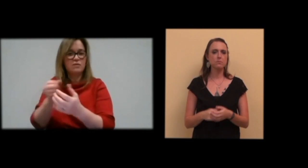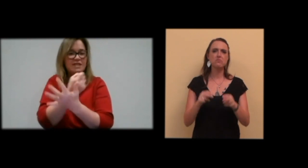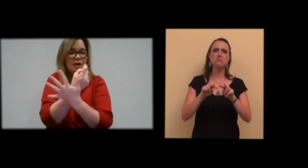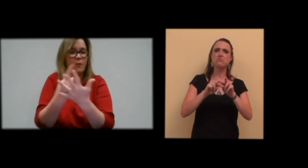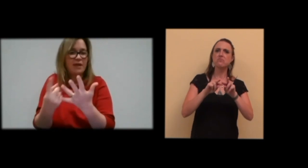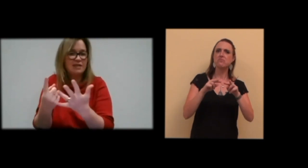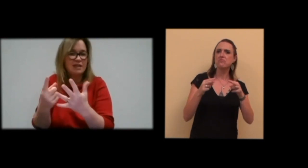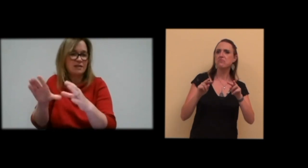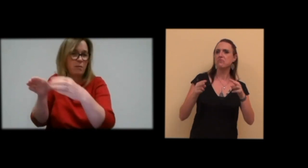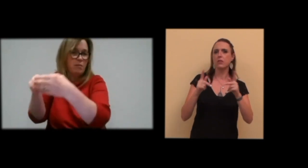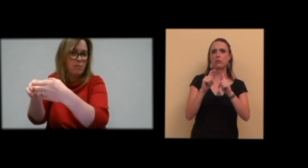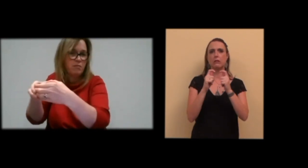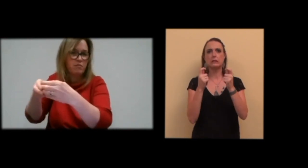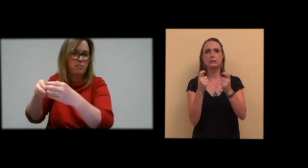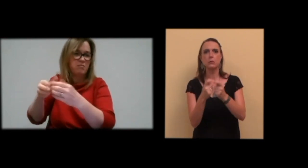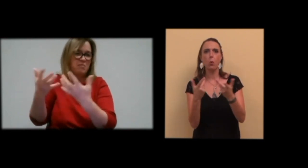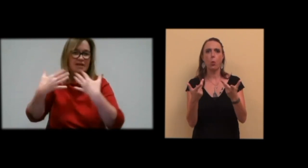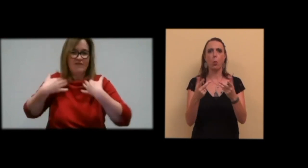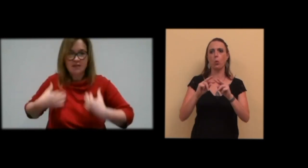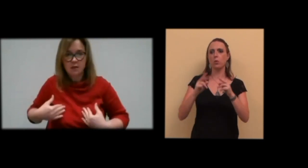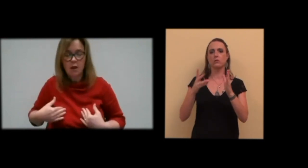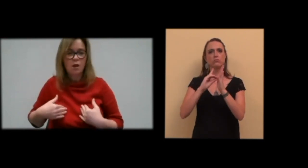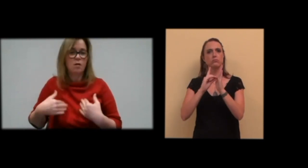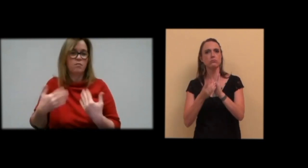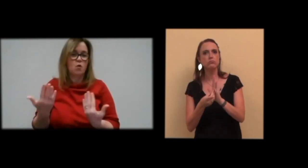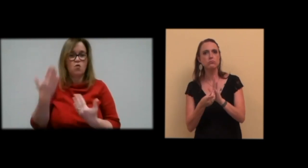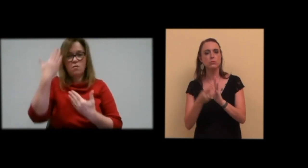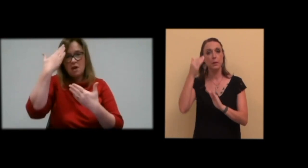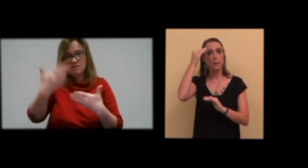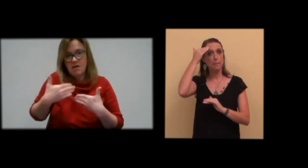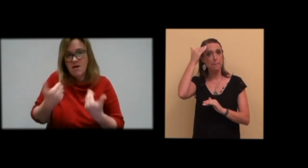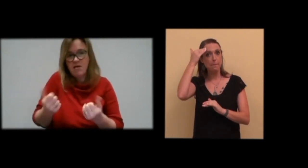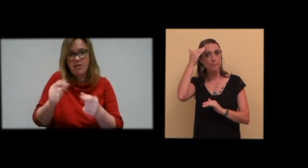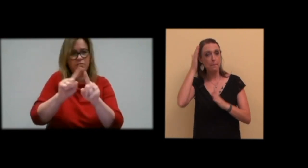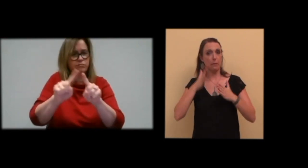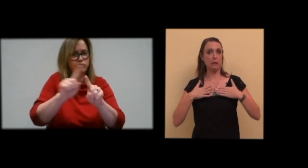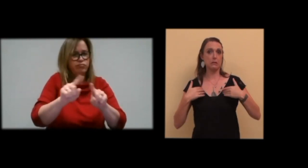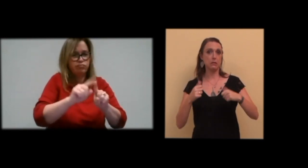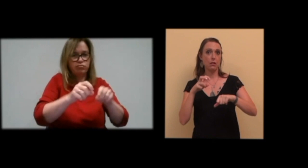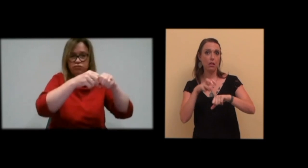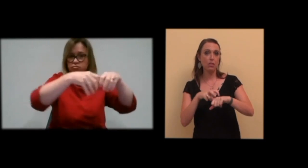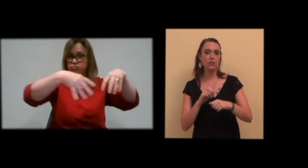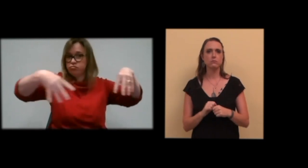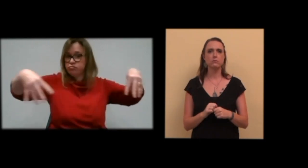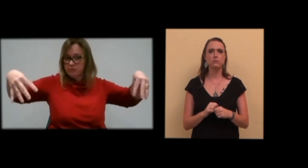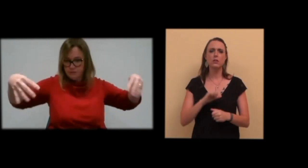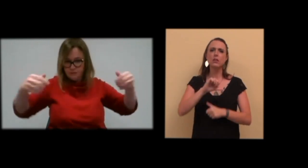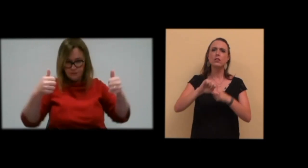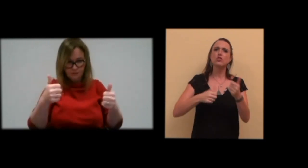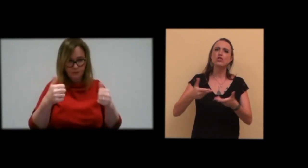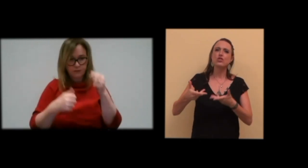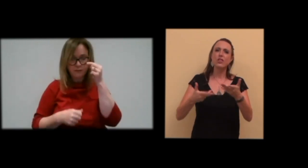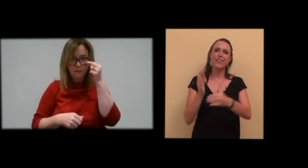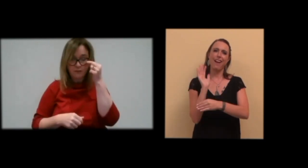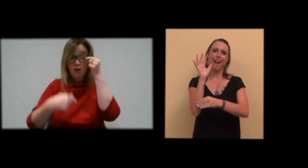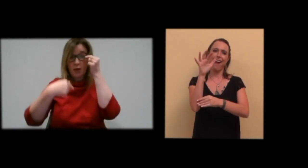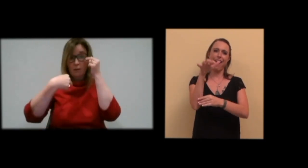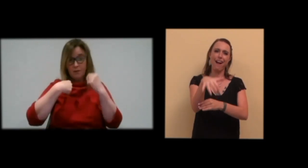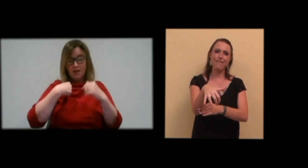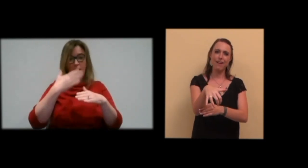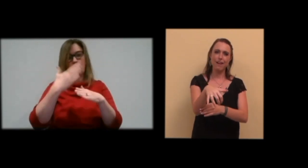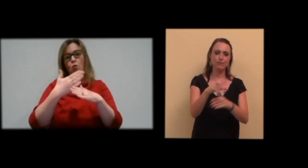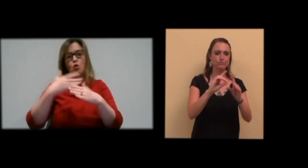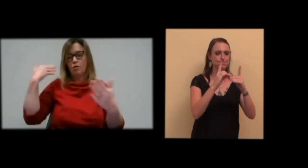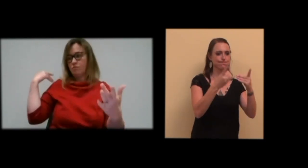families. There's a different team for physical disabilities or mental health needs.